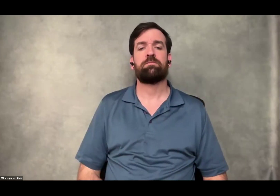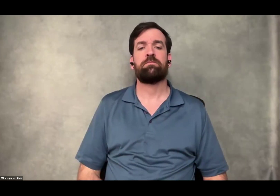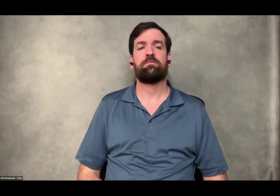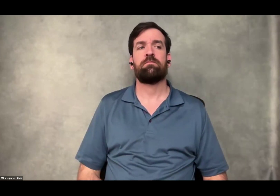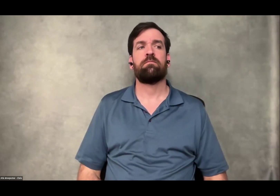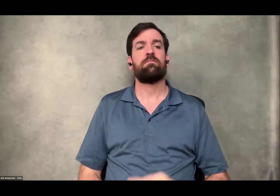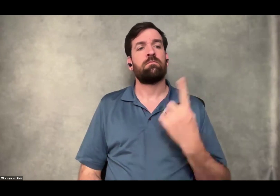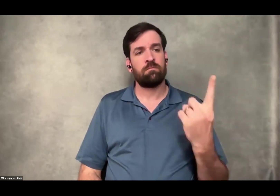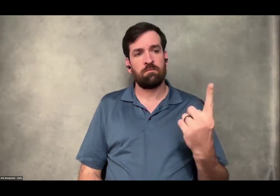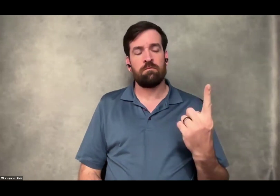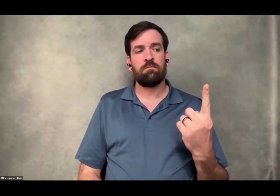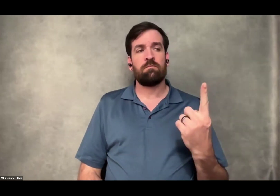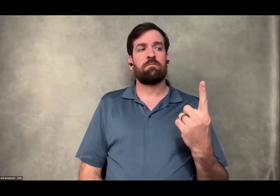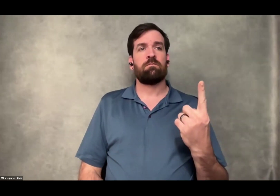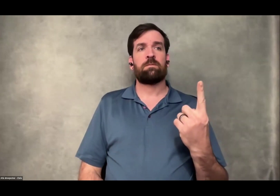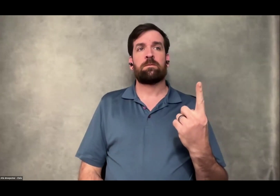One